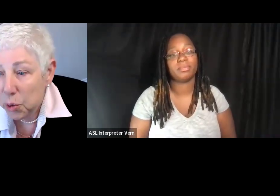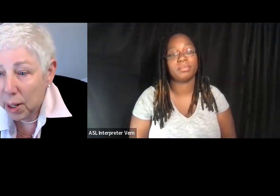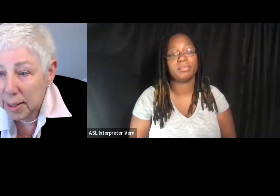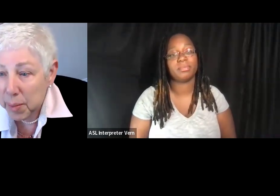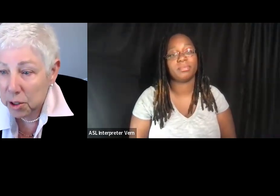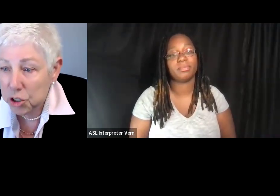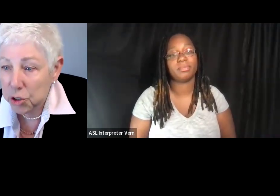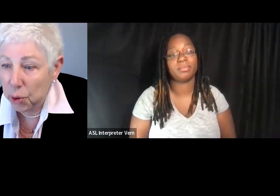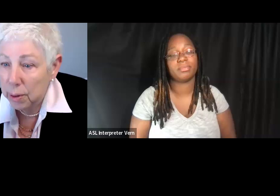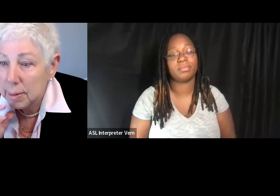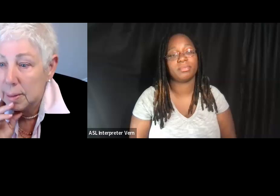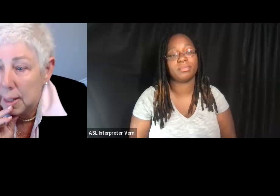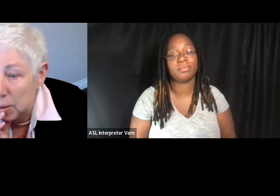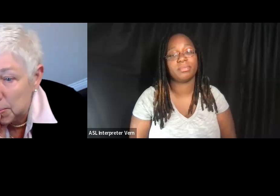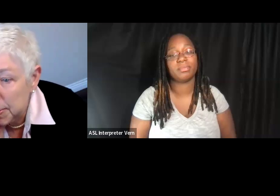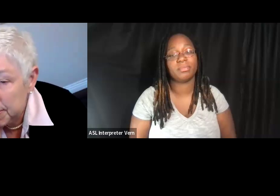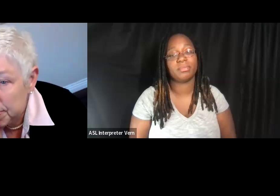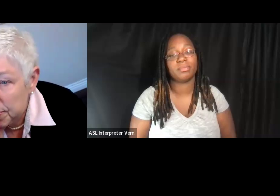So you want to make sure